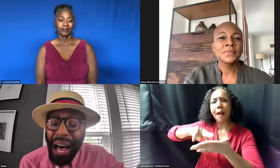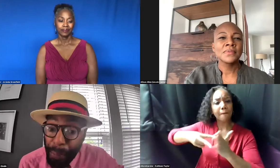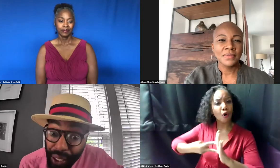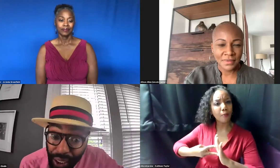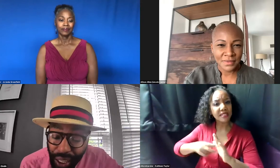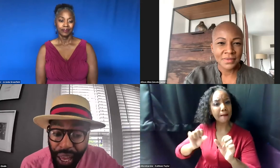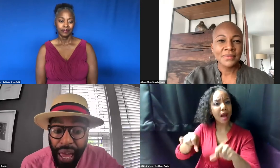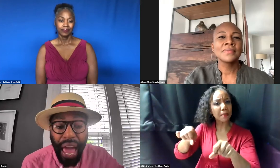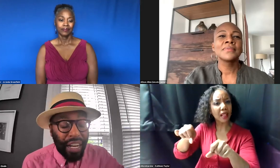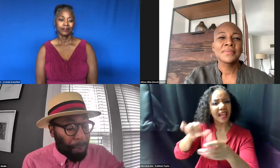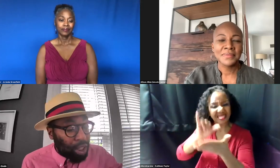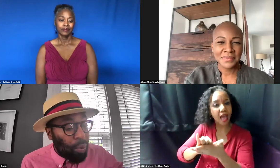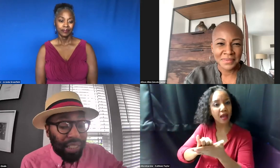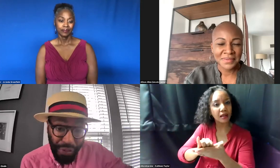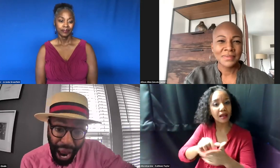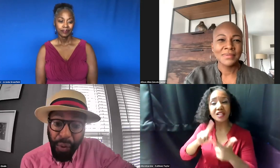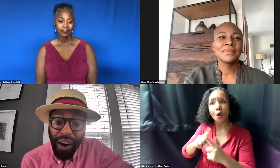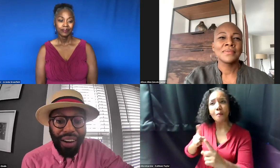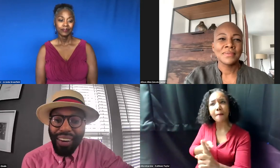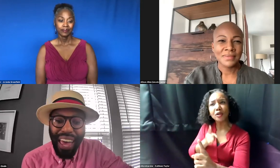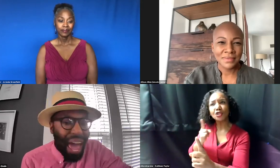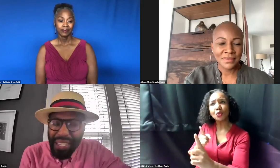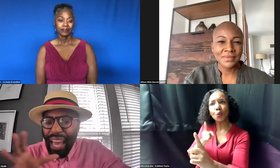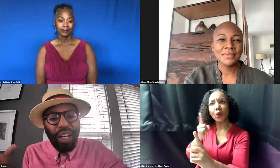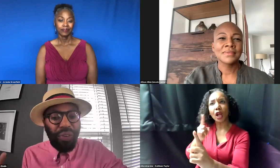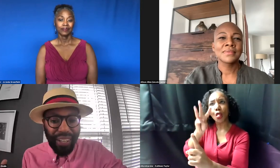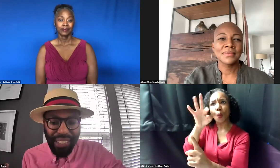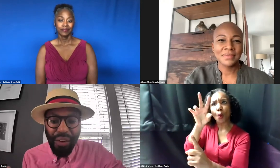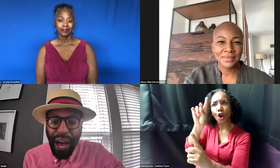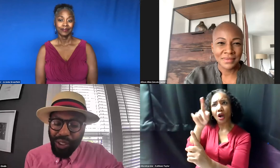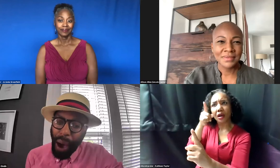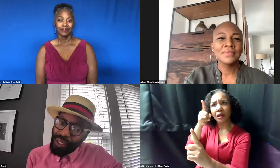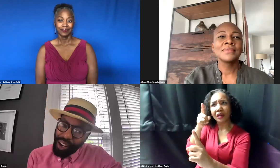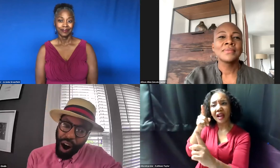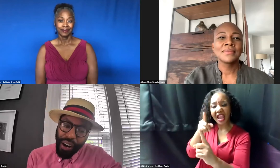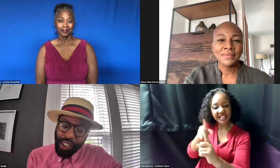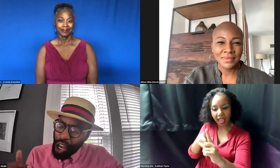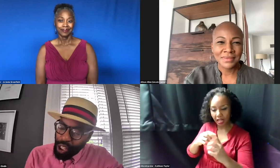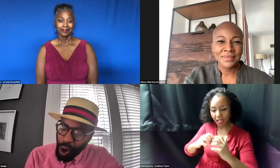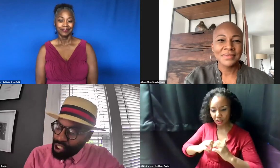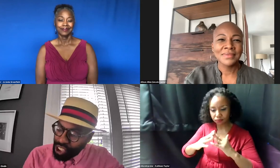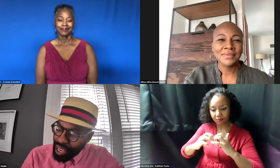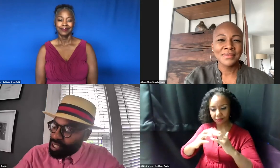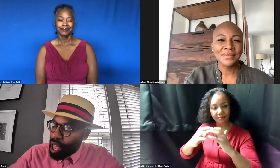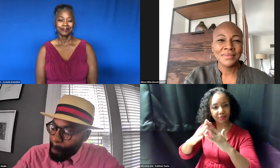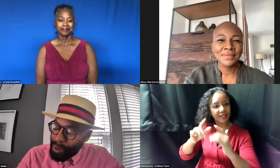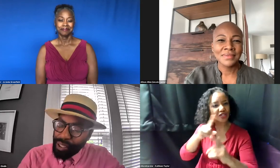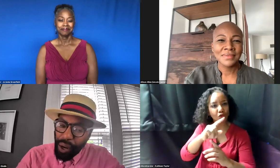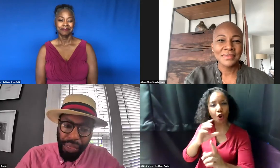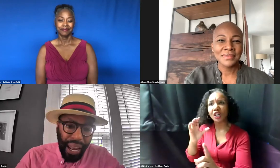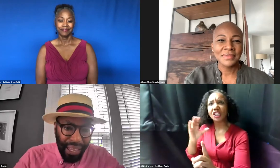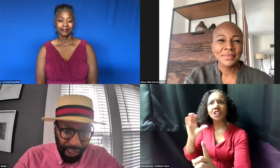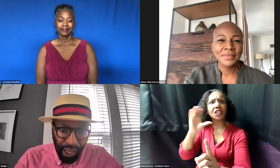and possibility. And in the pursuance of that work, everything else figured itself out. So I would say to artists, don't chase a